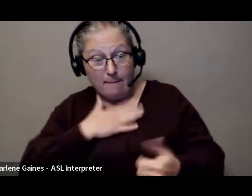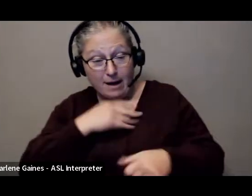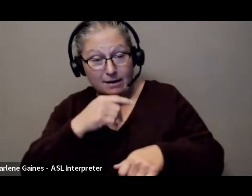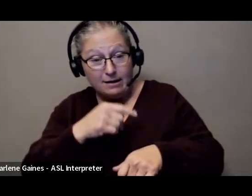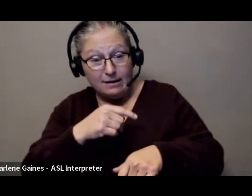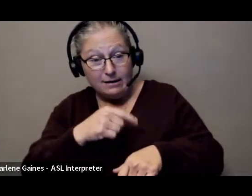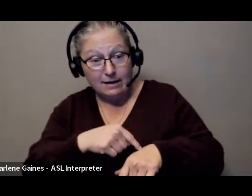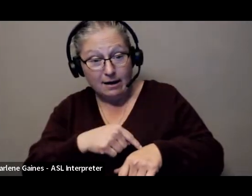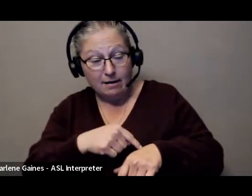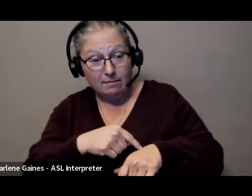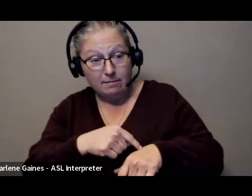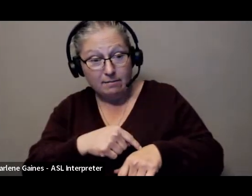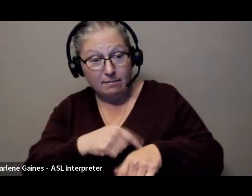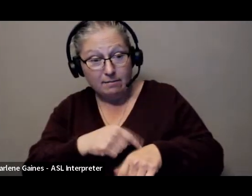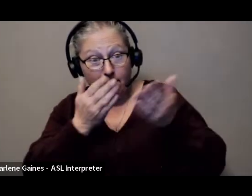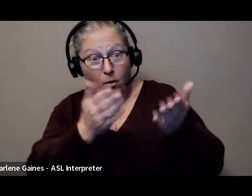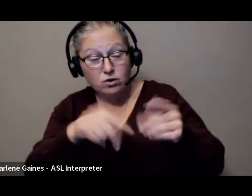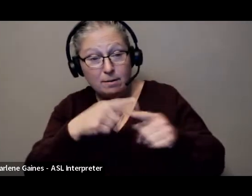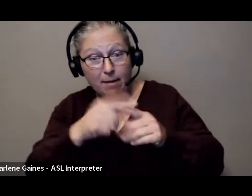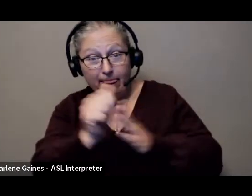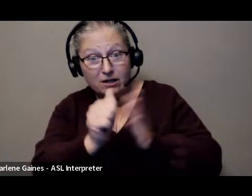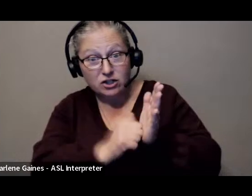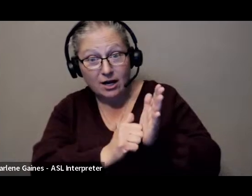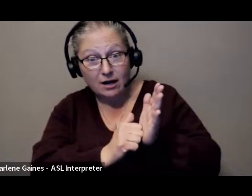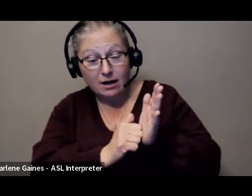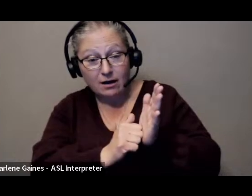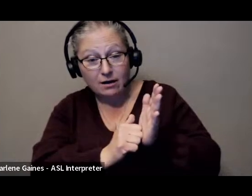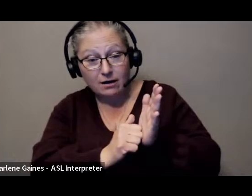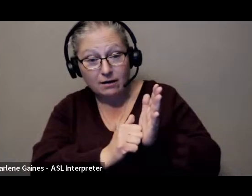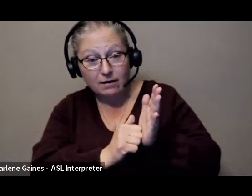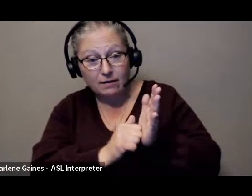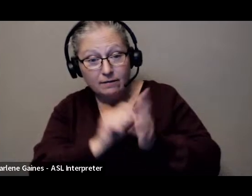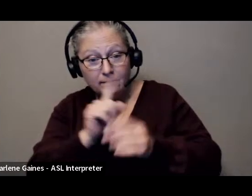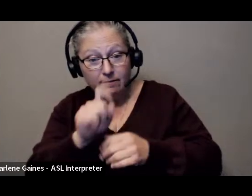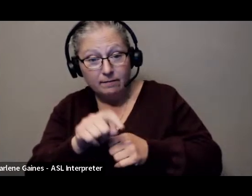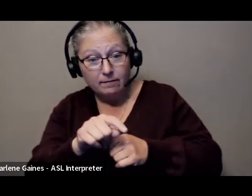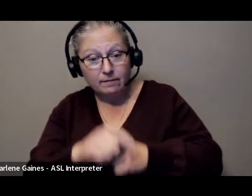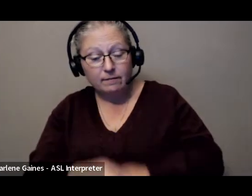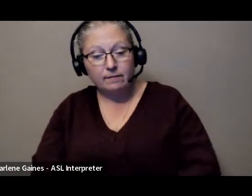to make a motion about the agenda?